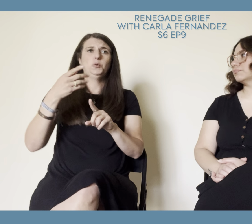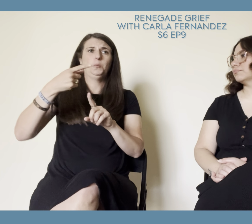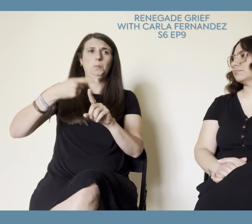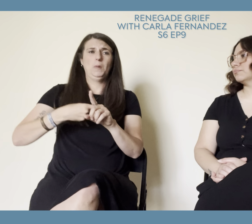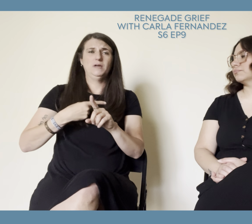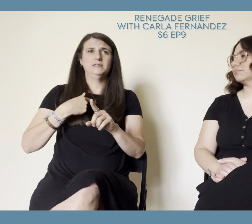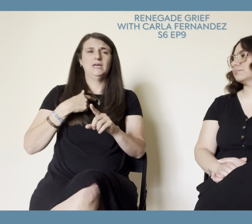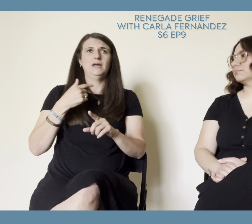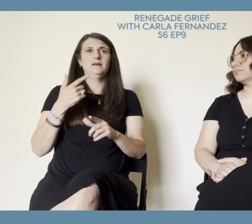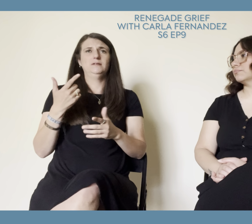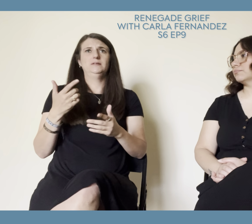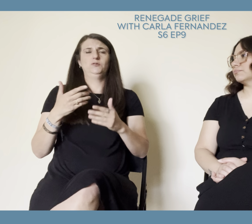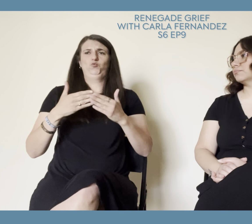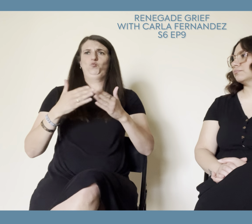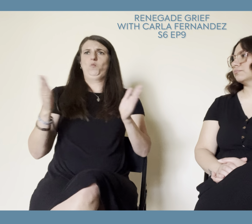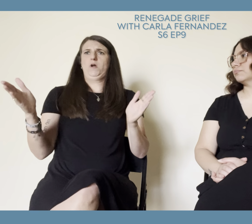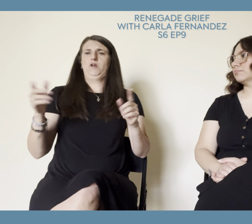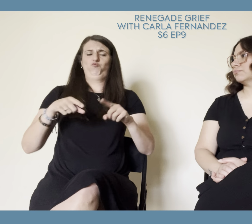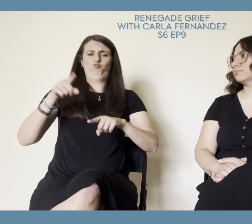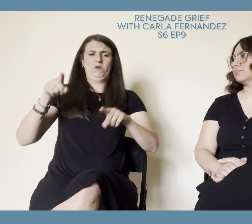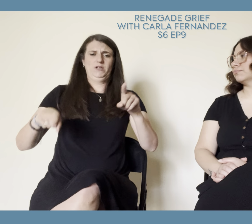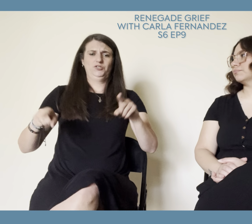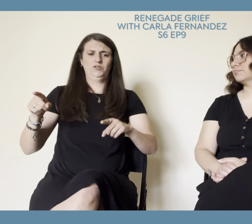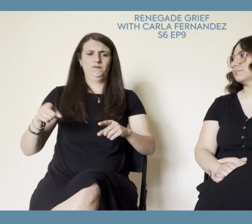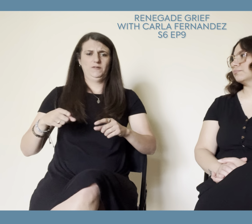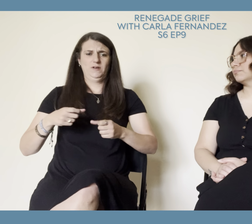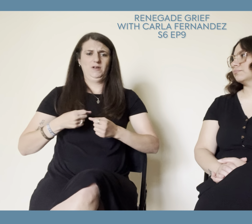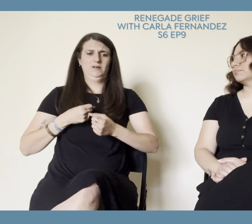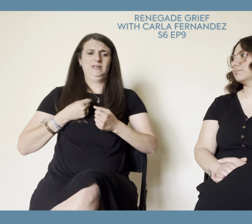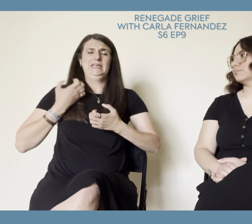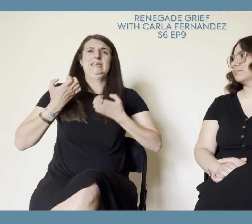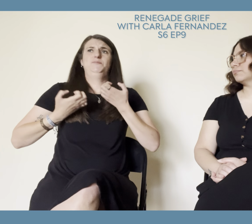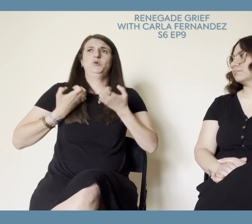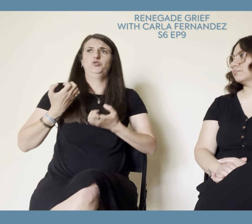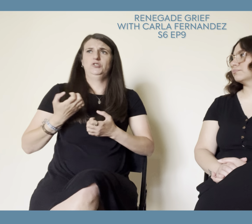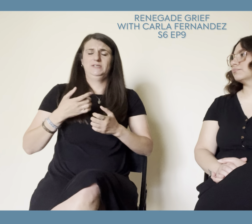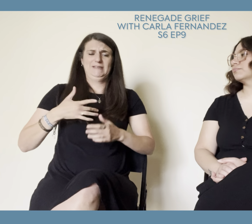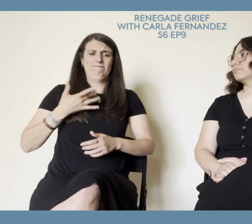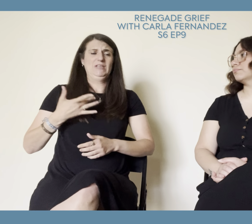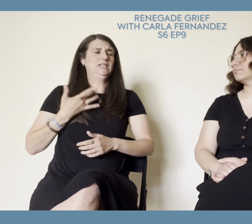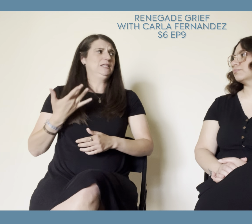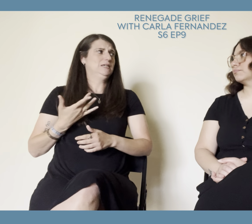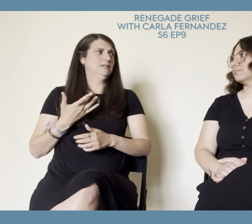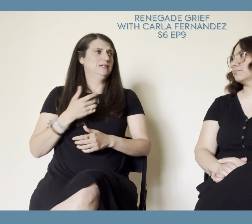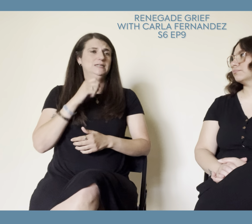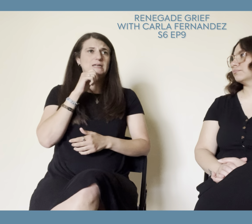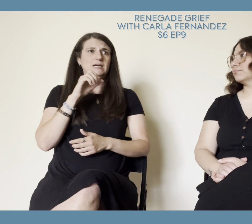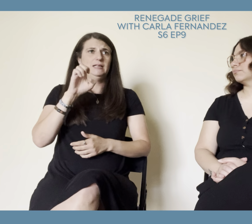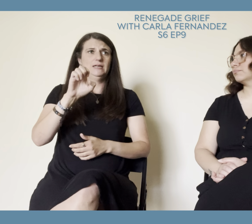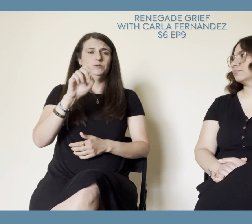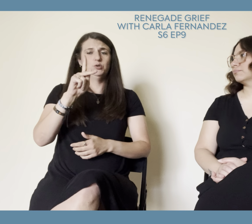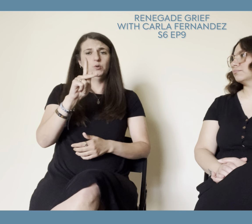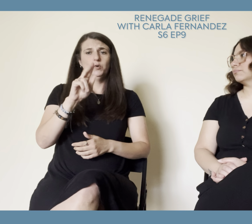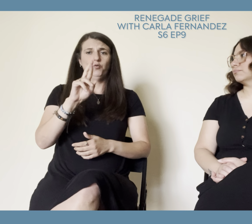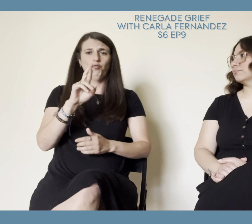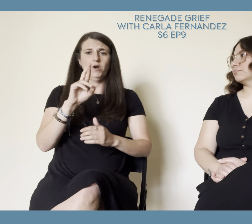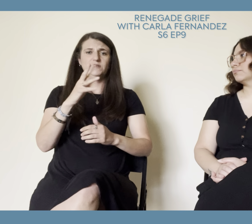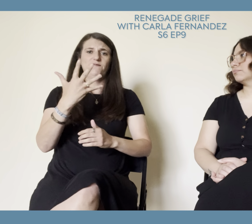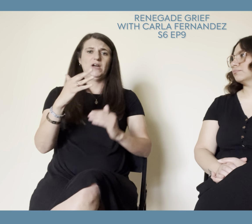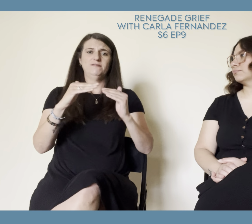wide range of expressions and reactions and feelings, and not just like Elizabeth Kubler-Ross's 5 stages, but you